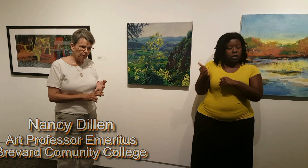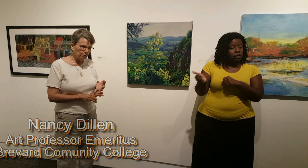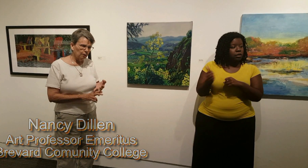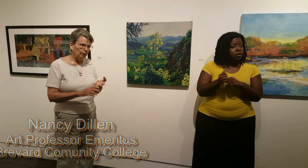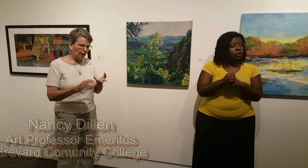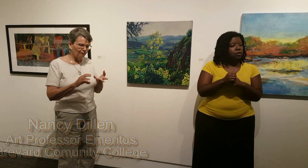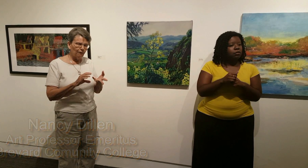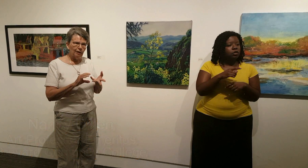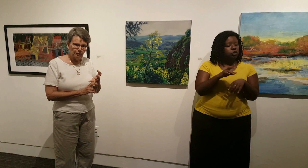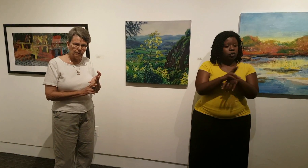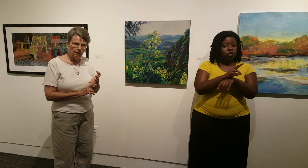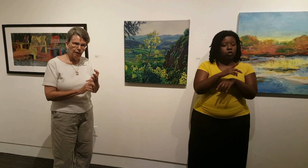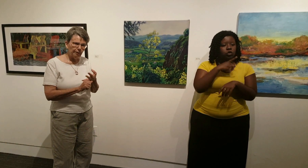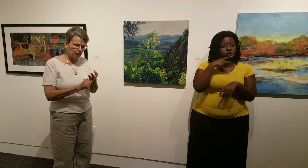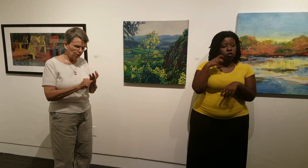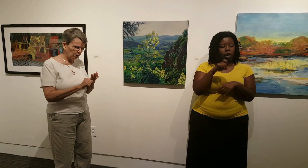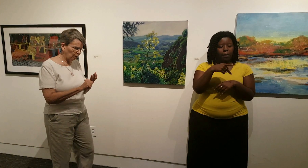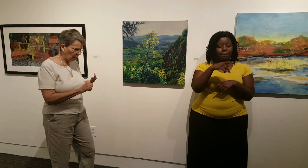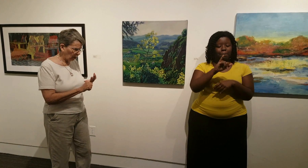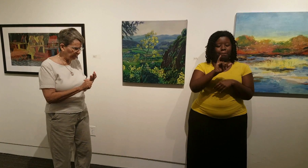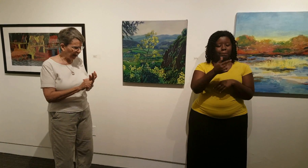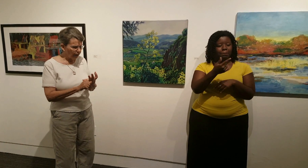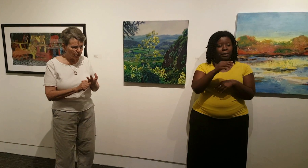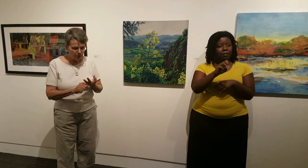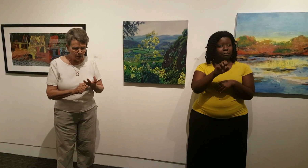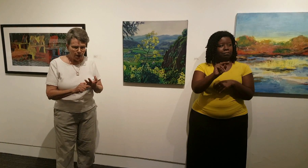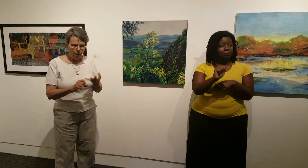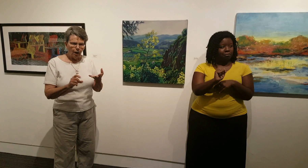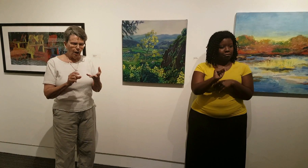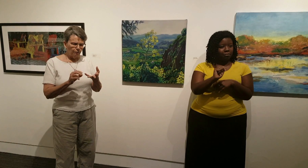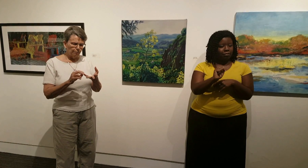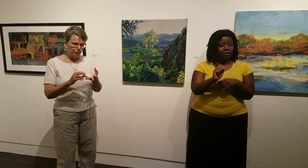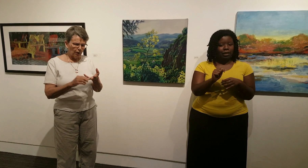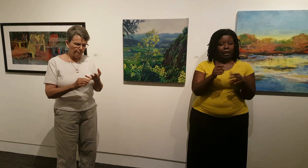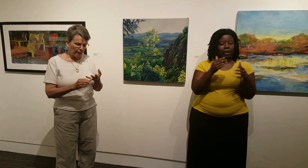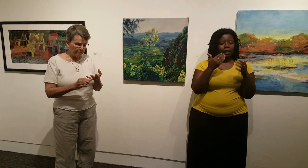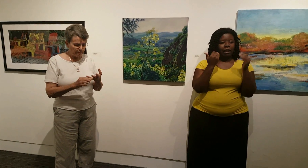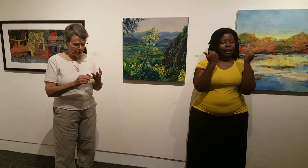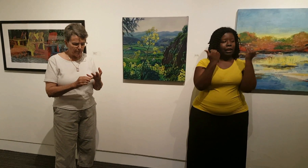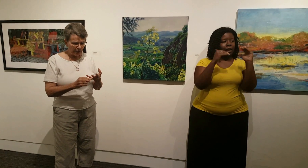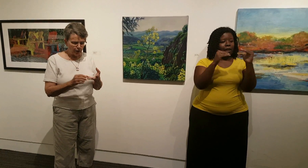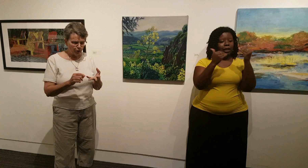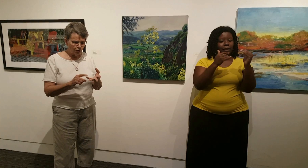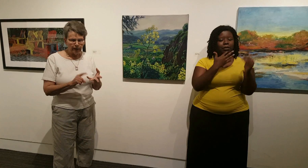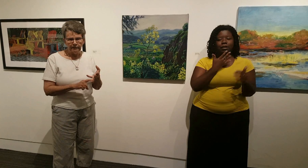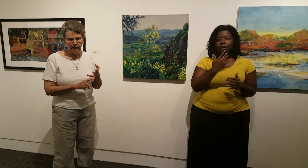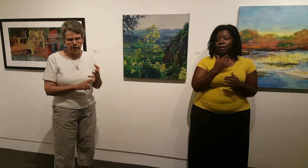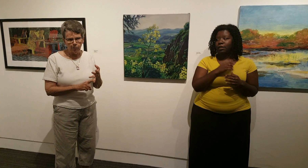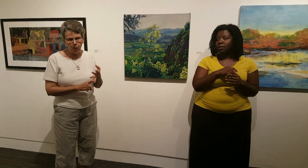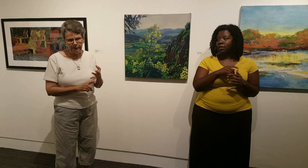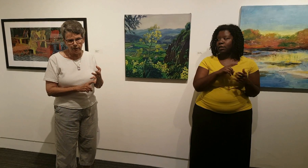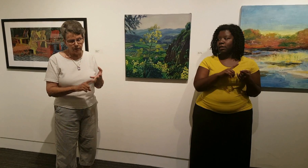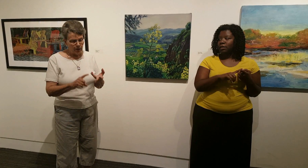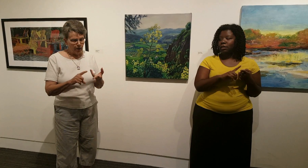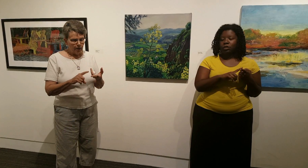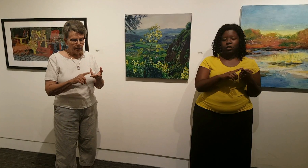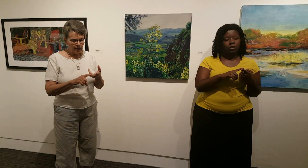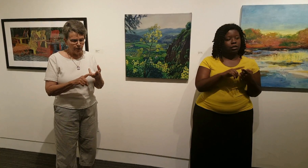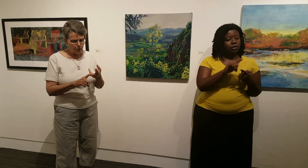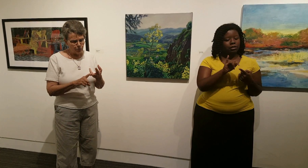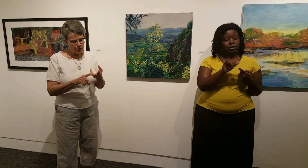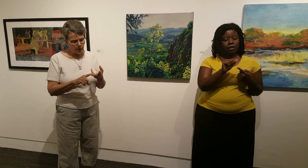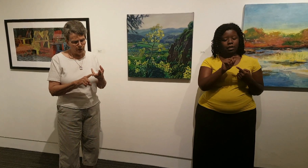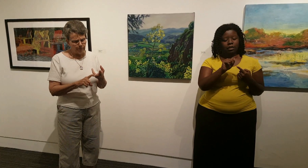with dry pigment. I have a very limited palette. The dry pigment includes titanium